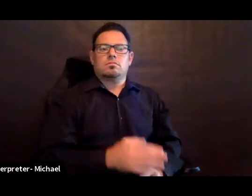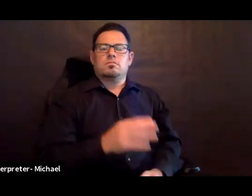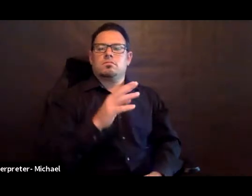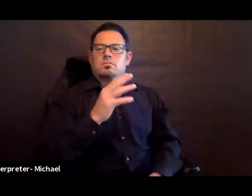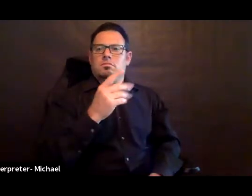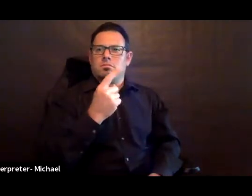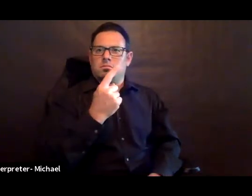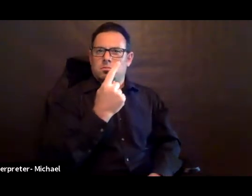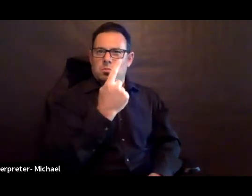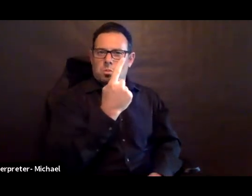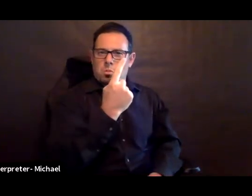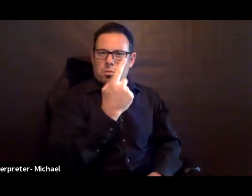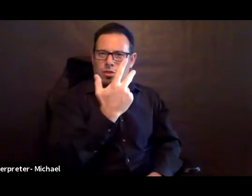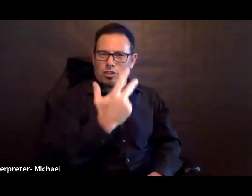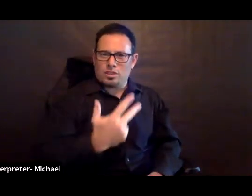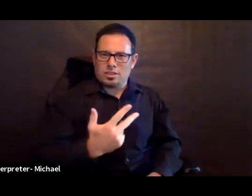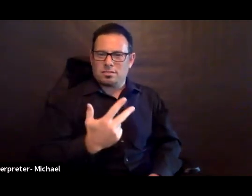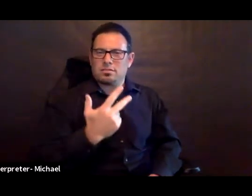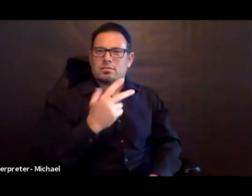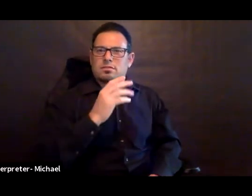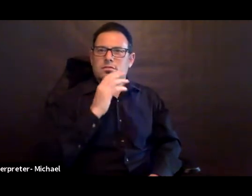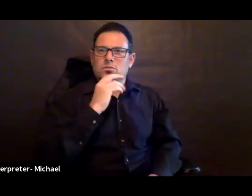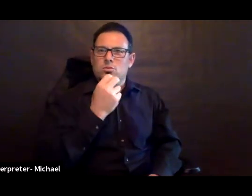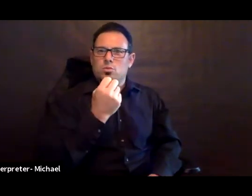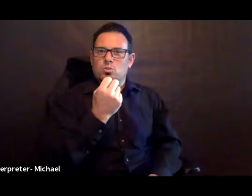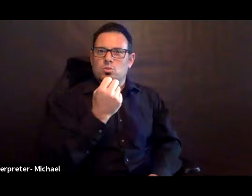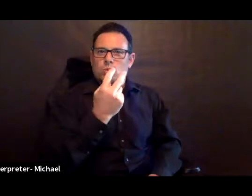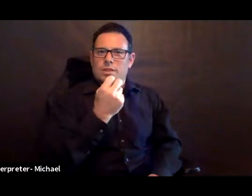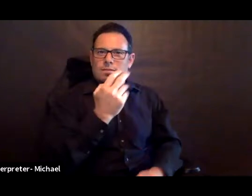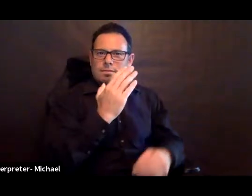herd immunity then with that kind of number still out there.